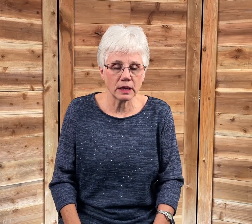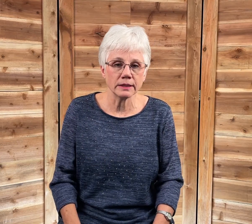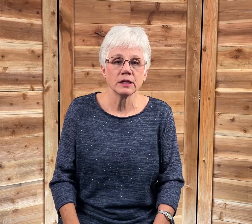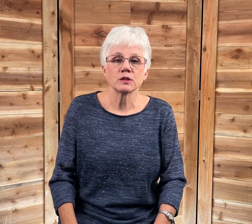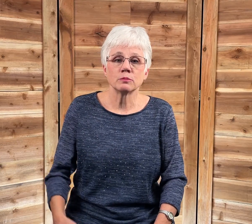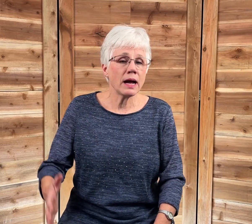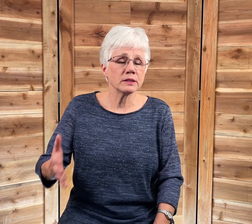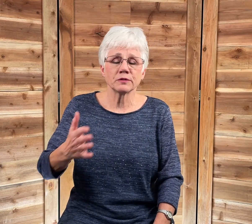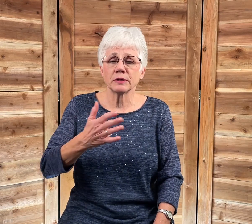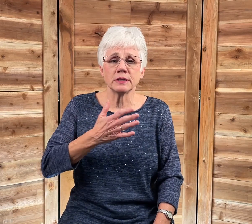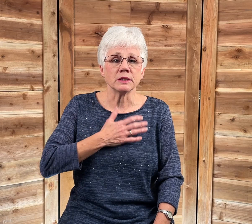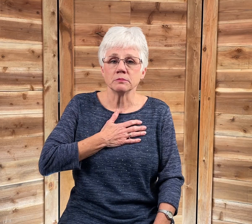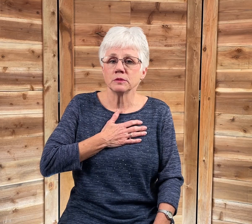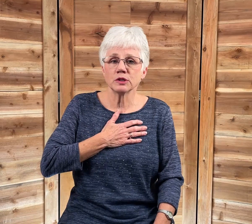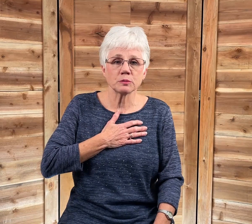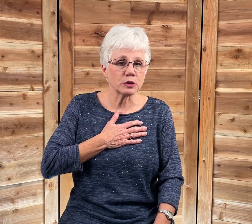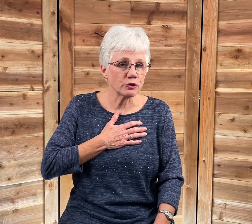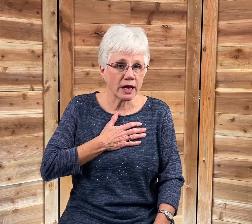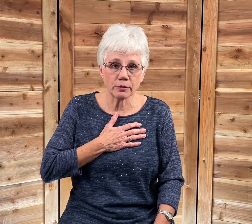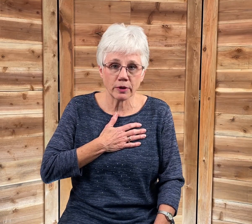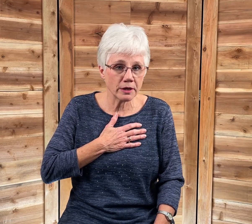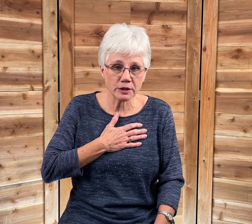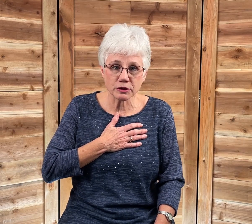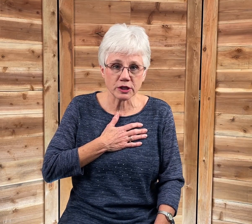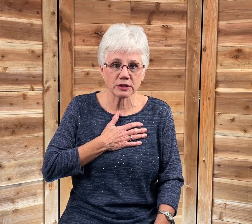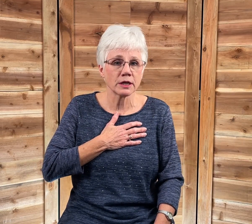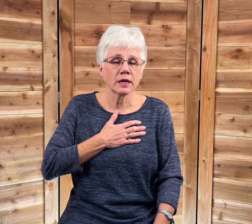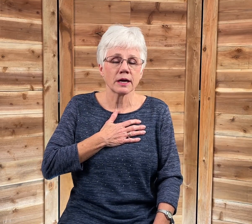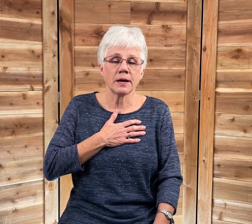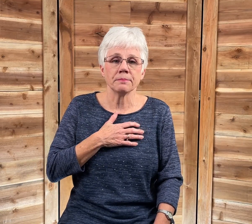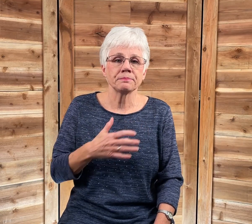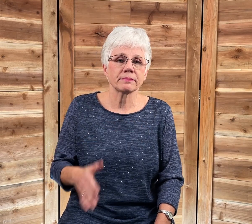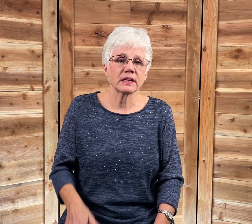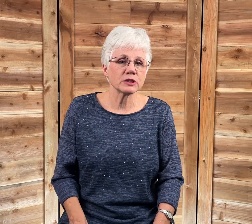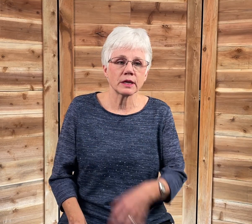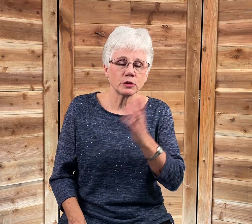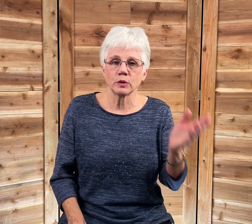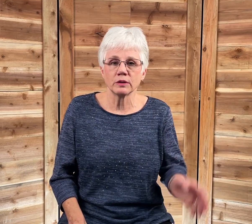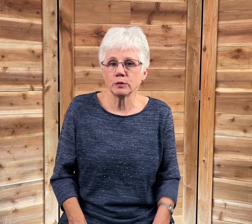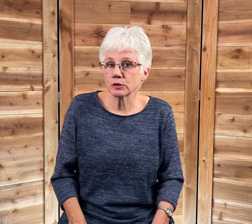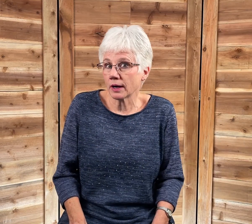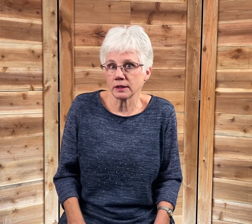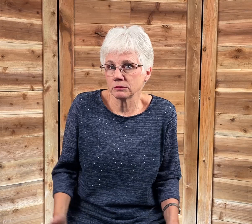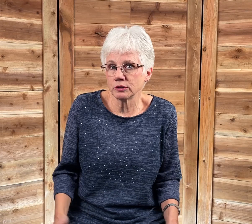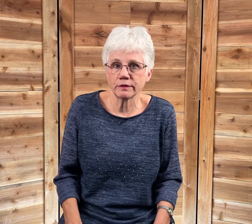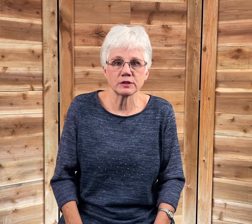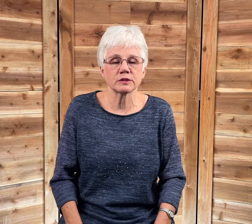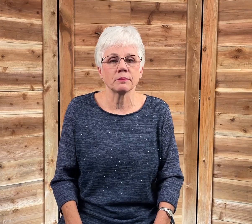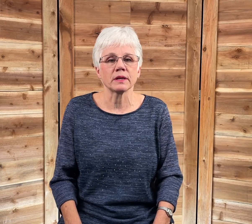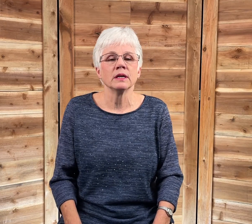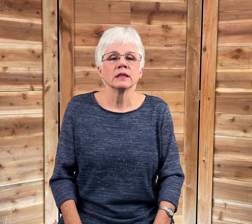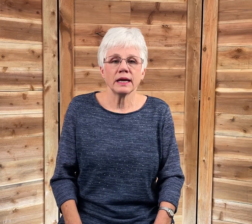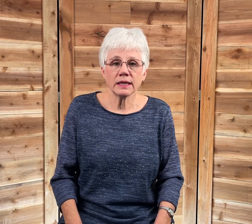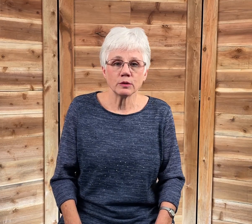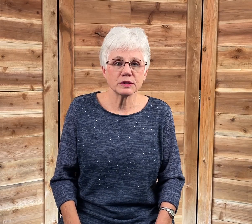first line. So my is very easy. You just put your hand right on your chest, just like you would if you were talking to your friends or